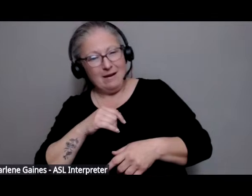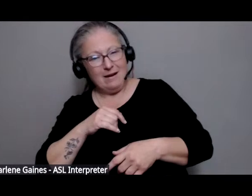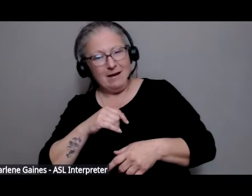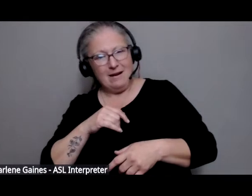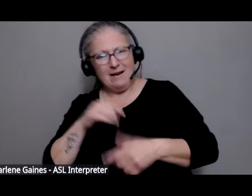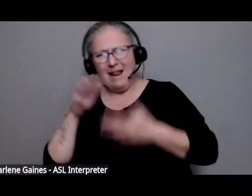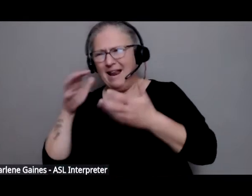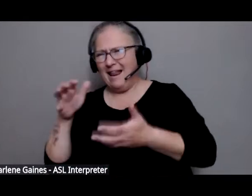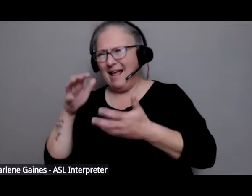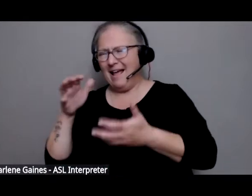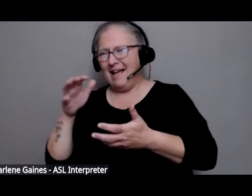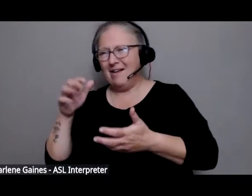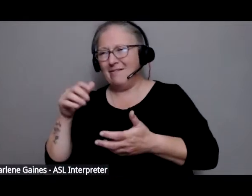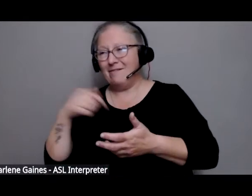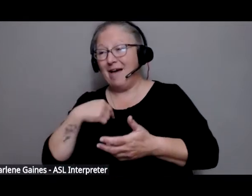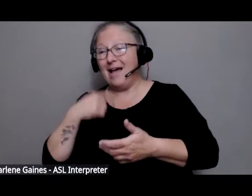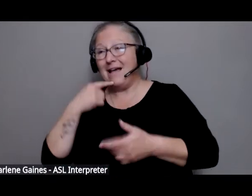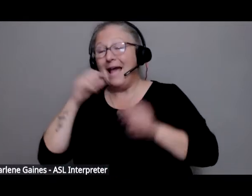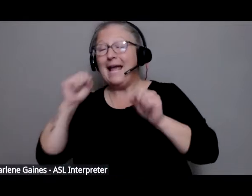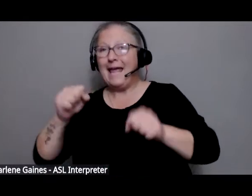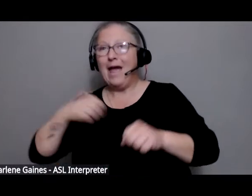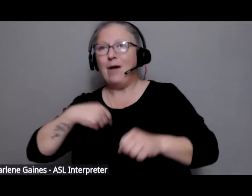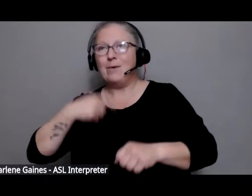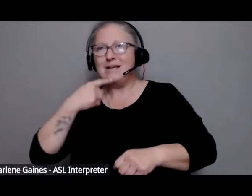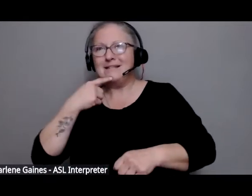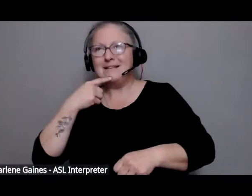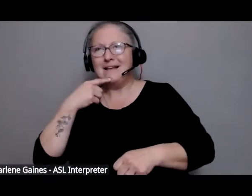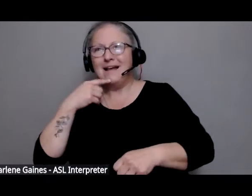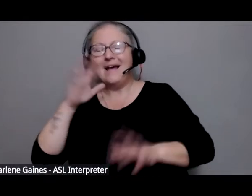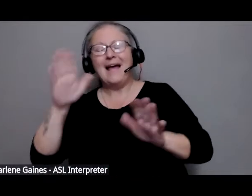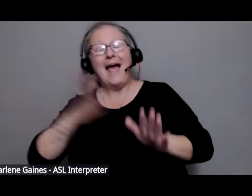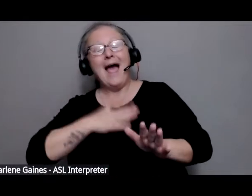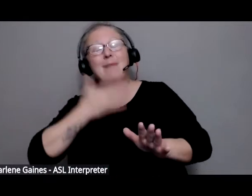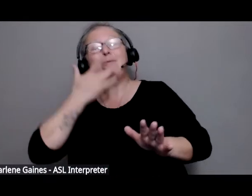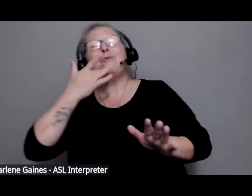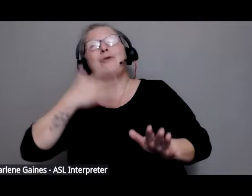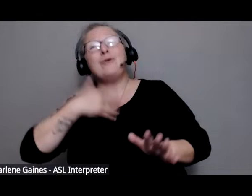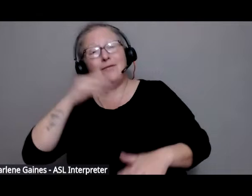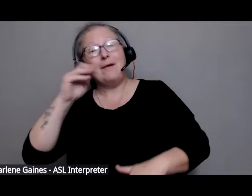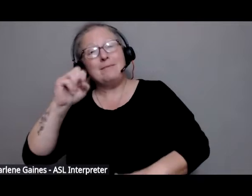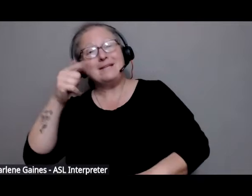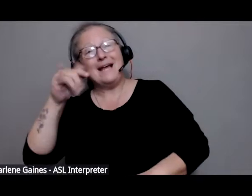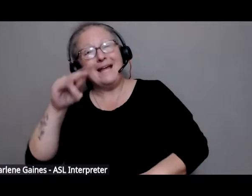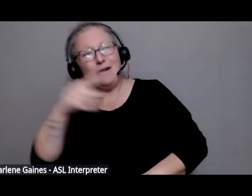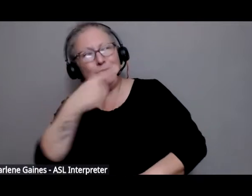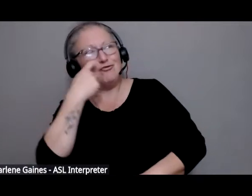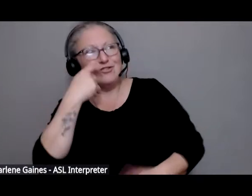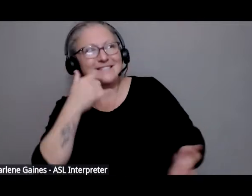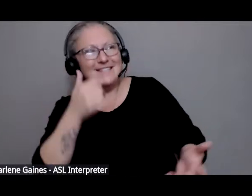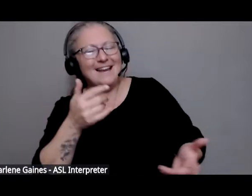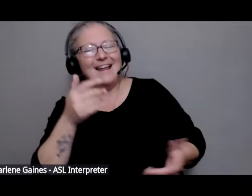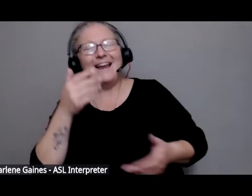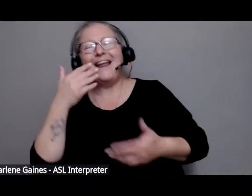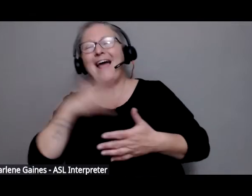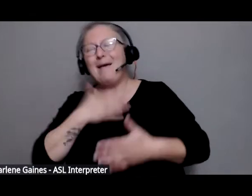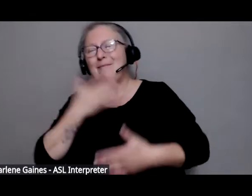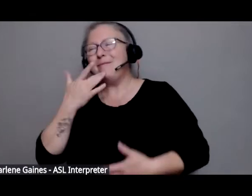I said, can we just say that? I guess I did say, happy birthday, Miss I think you Aquino. just did. Happy birthday, Charlene.